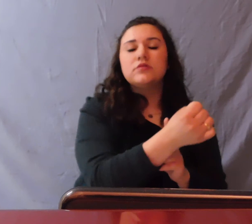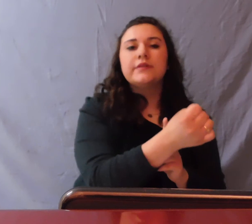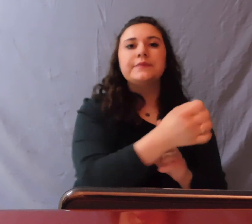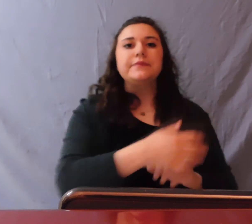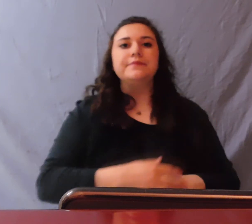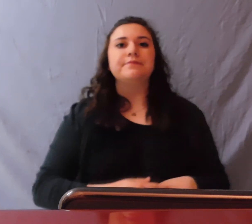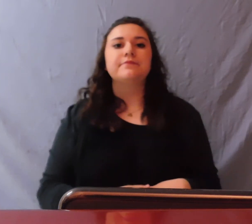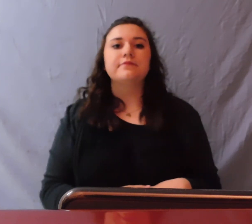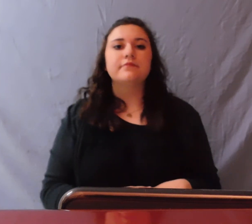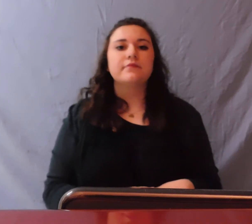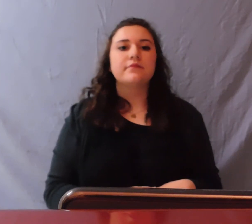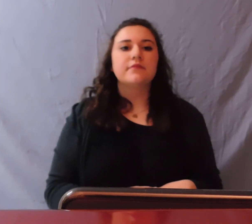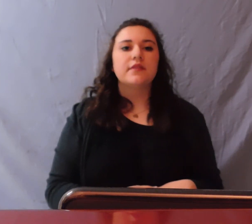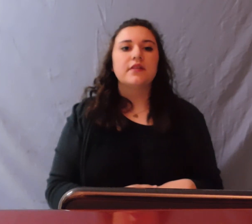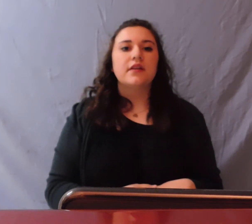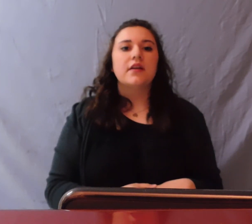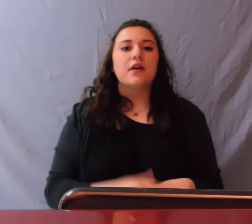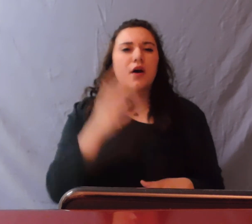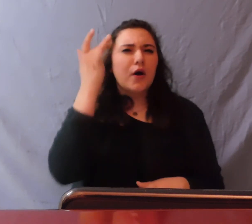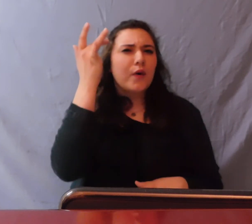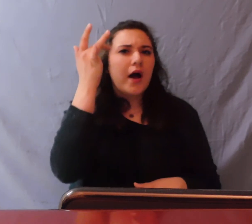meet your family's needs.